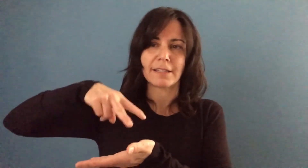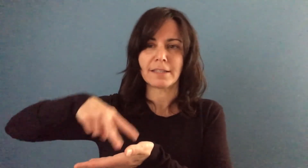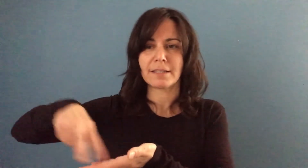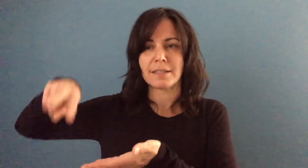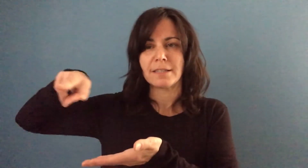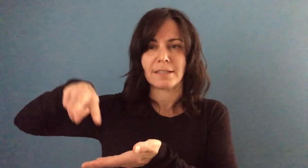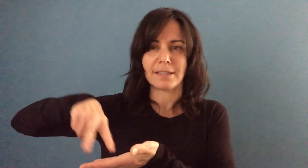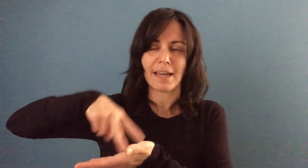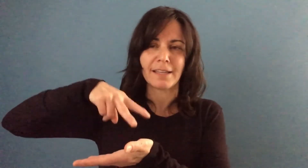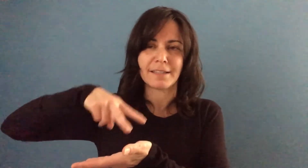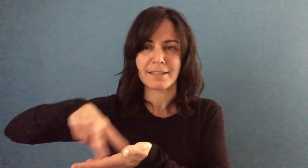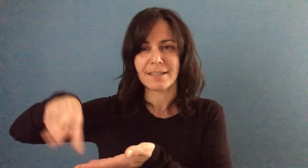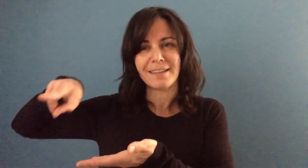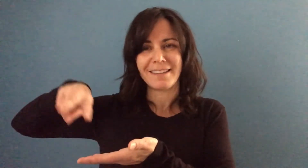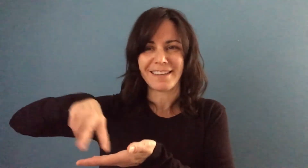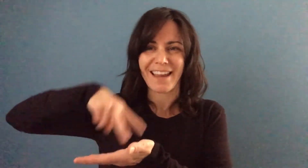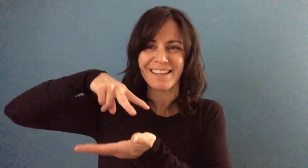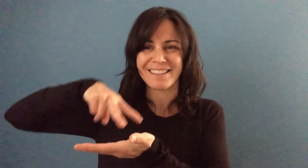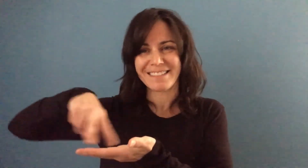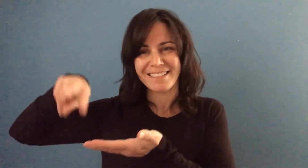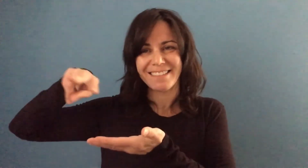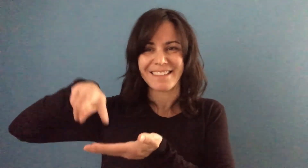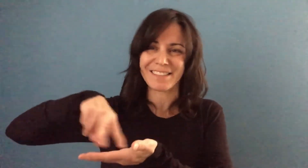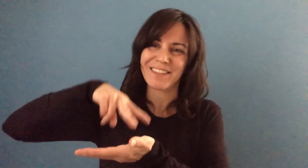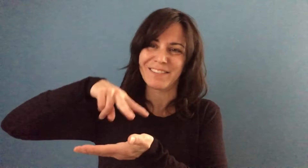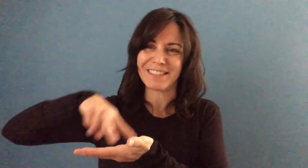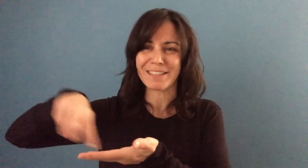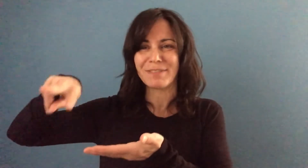dance, dance, dance. That's a good one, that's fun.